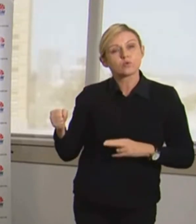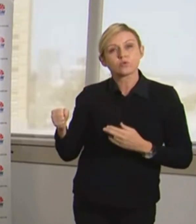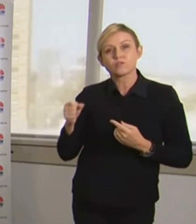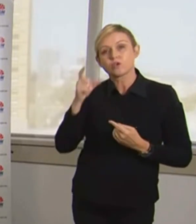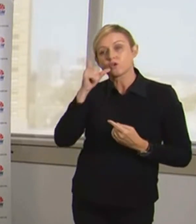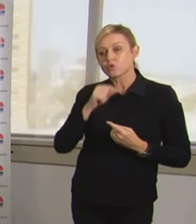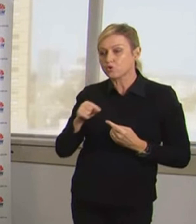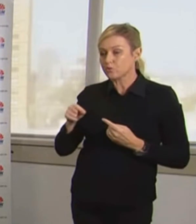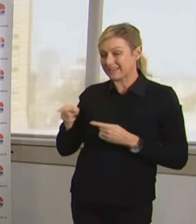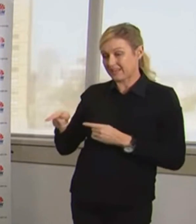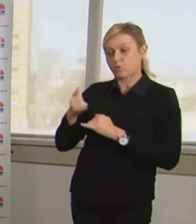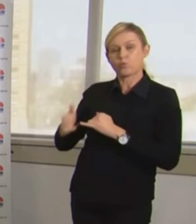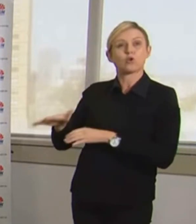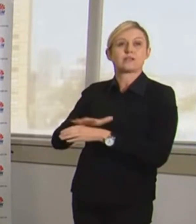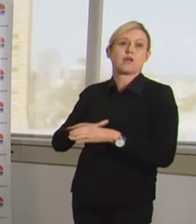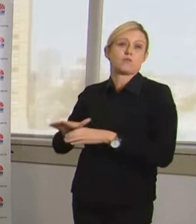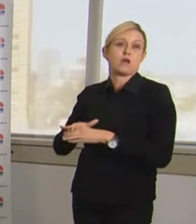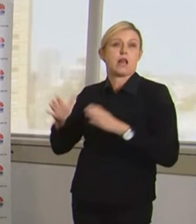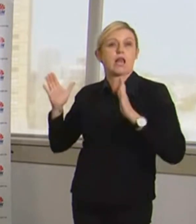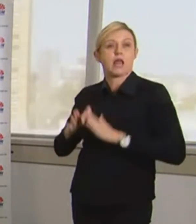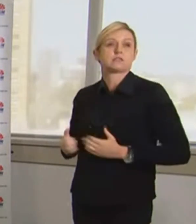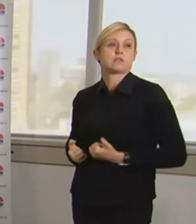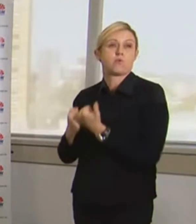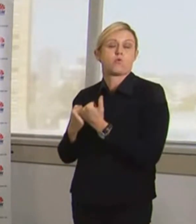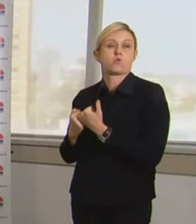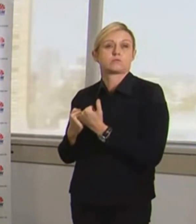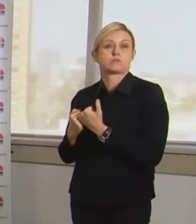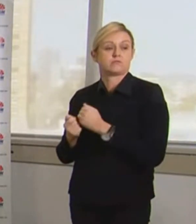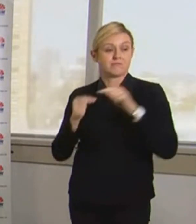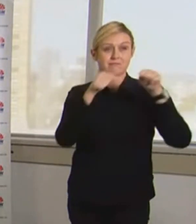less supported situation internally, in the sense that people know where everything is.